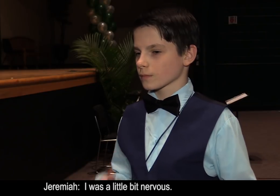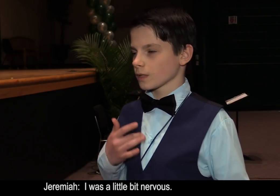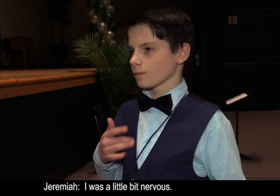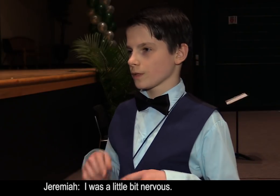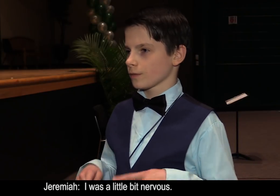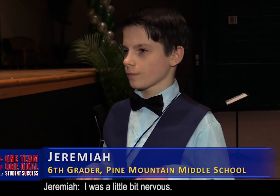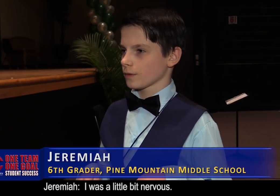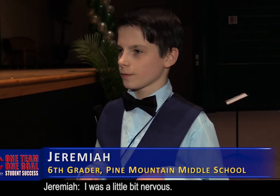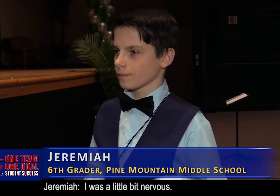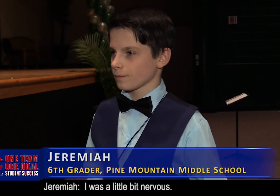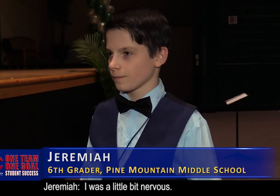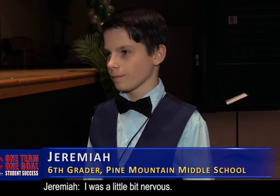I was a little bit nervous.